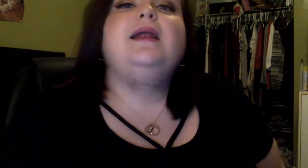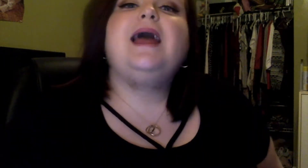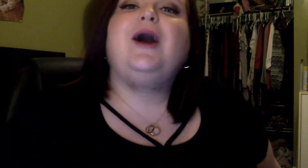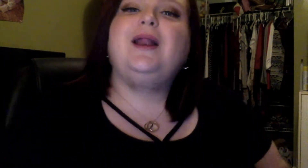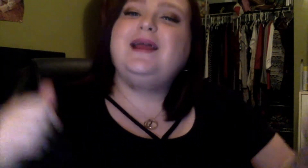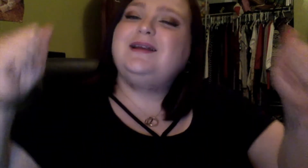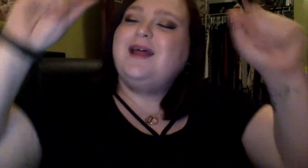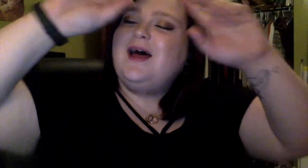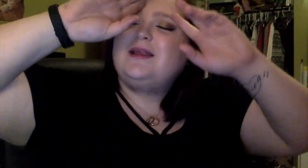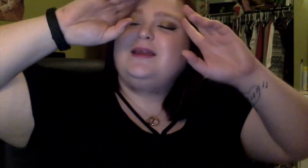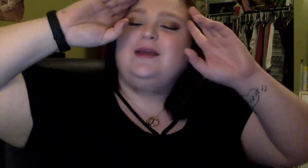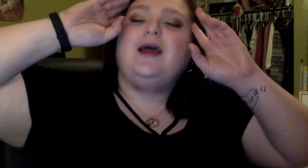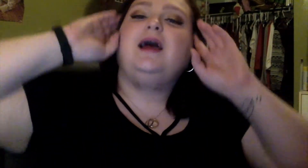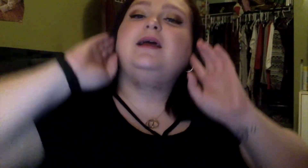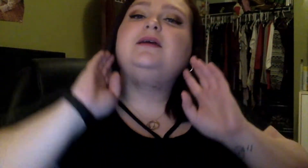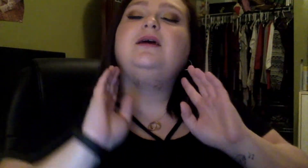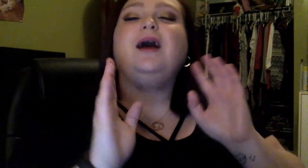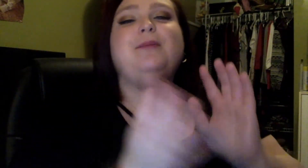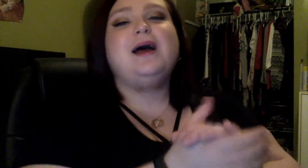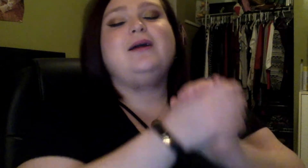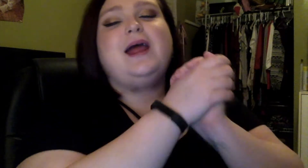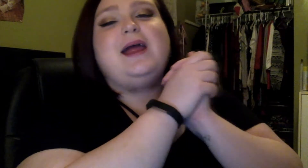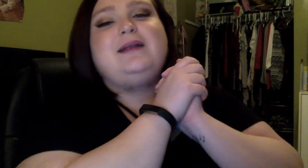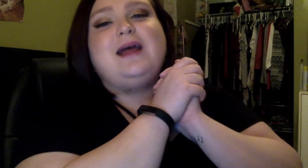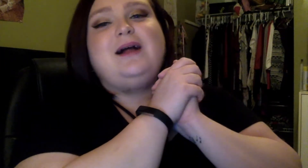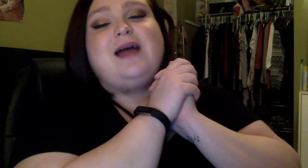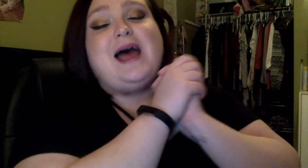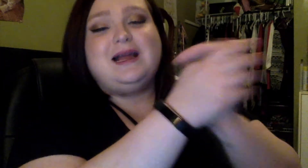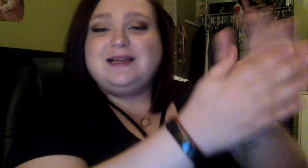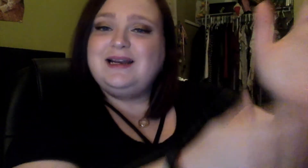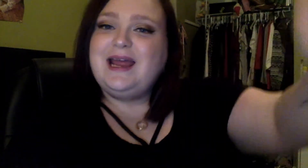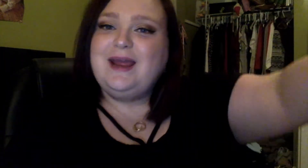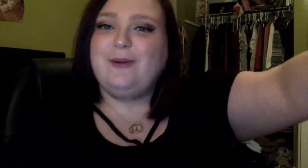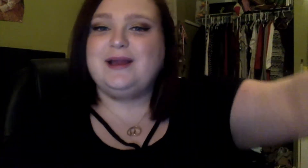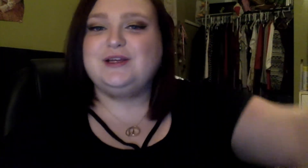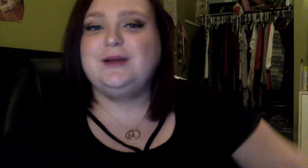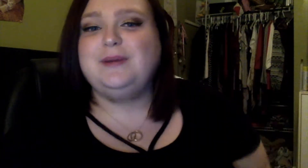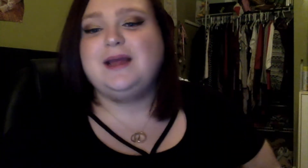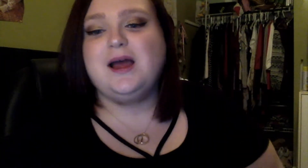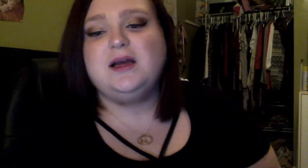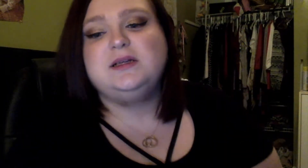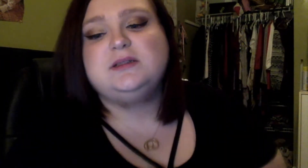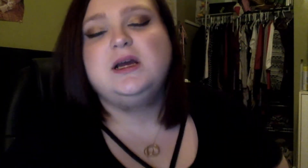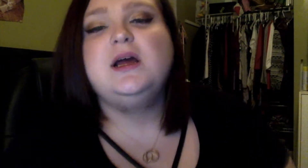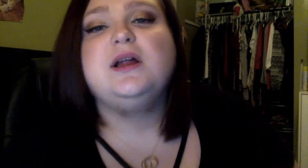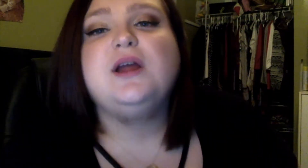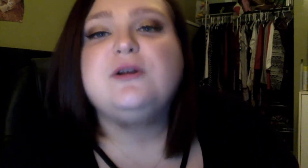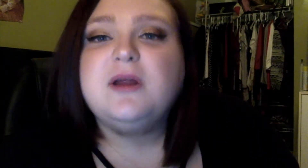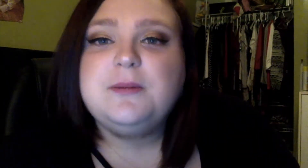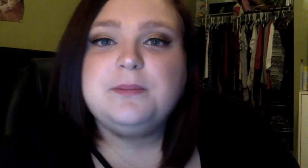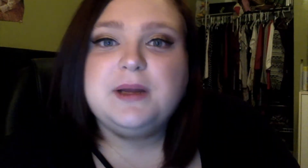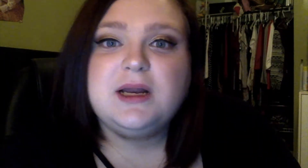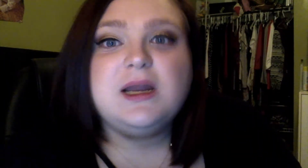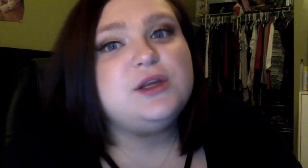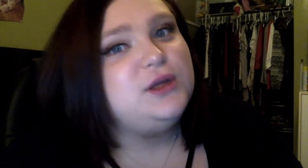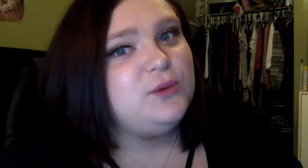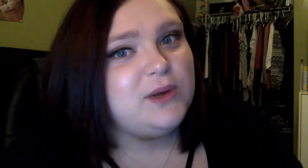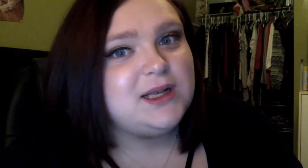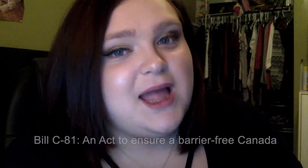Now, I like to talk to you guys about ASL as a language because there's been an issue with